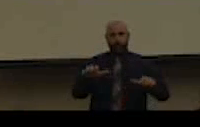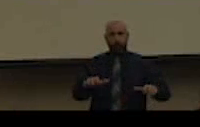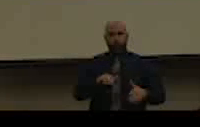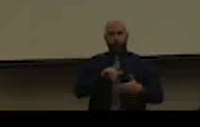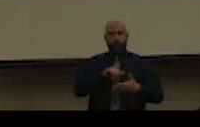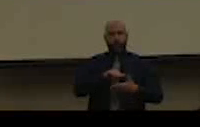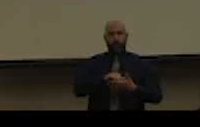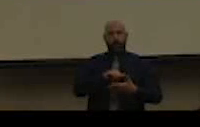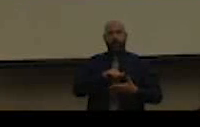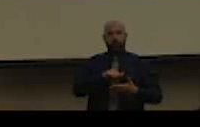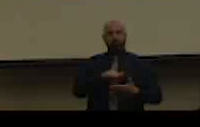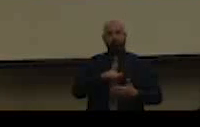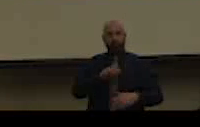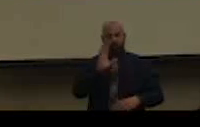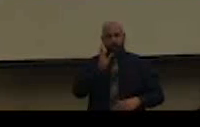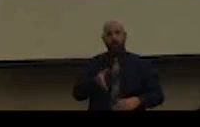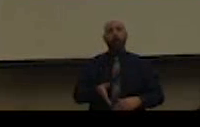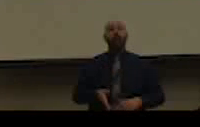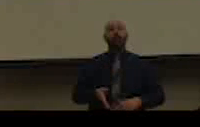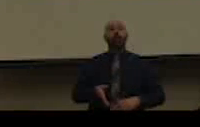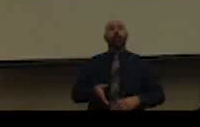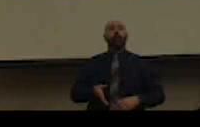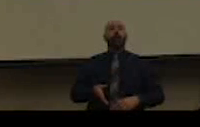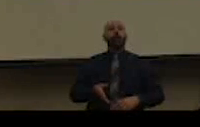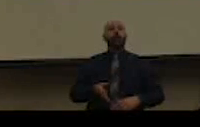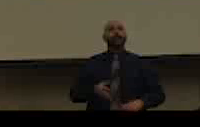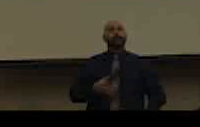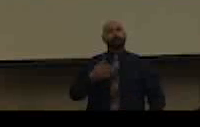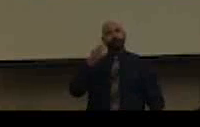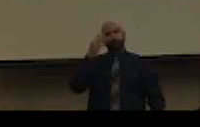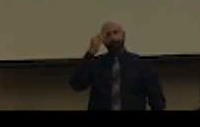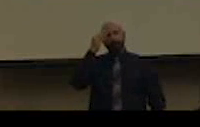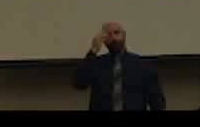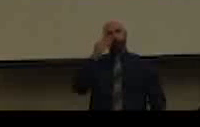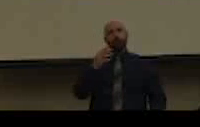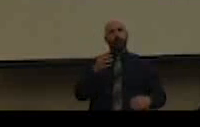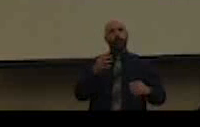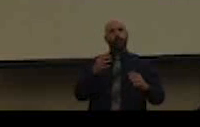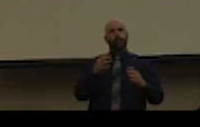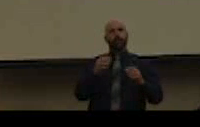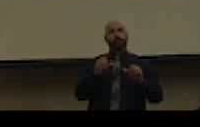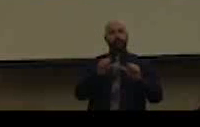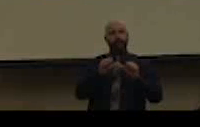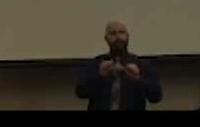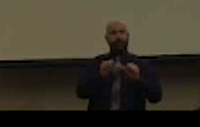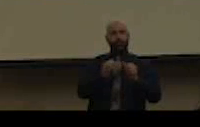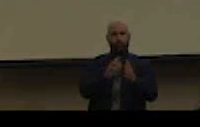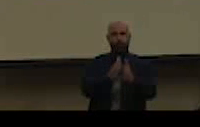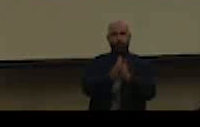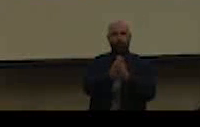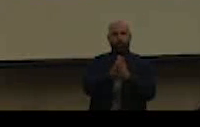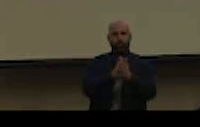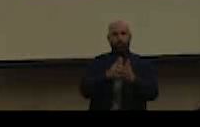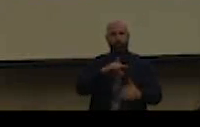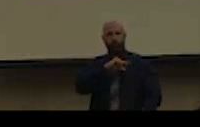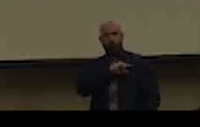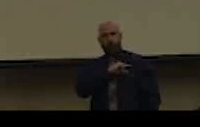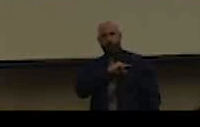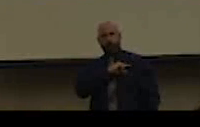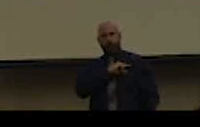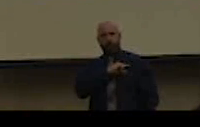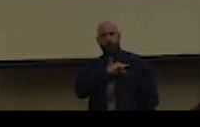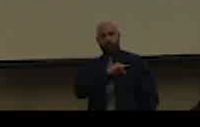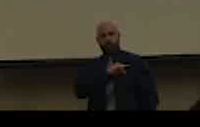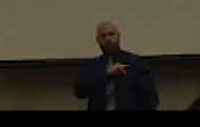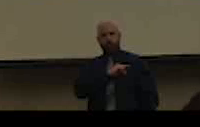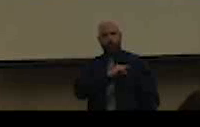about solving, continuing to drive quality in the way that we talked about at the beginning of the meeting, the nuances